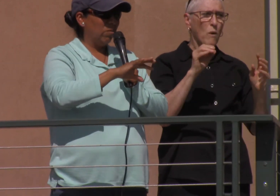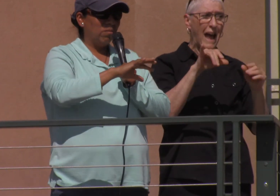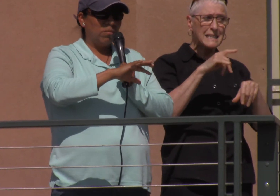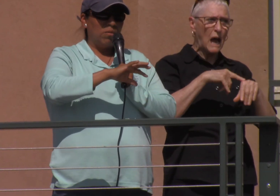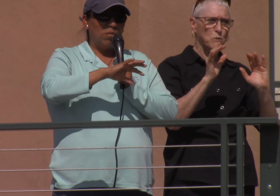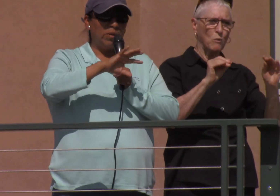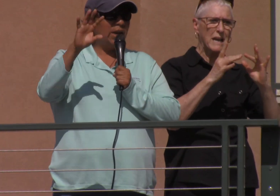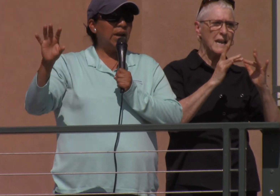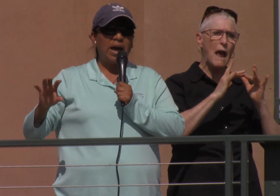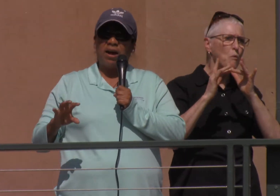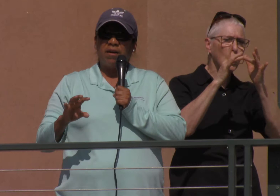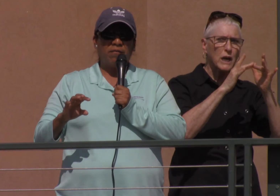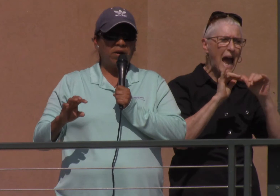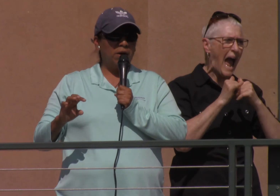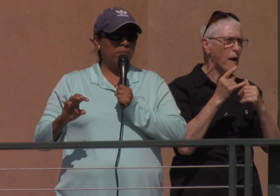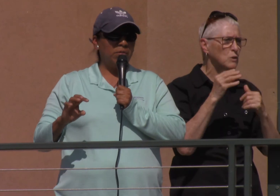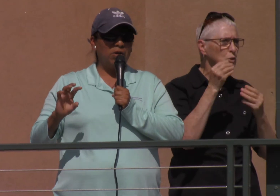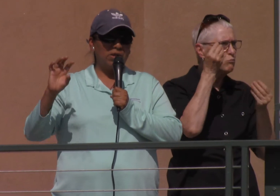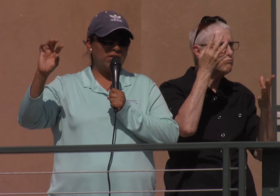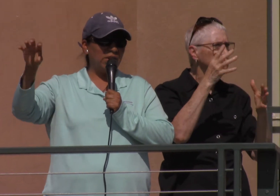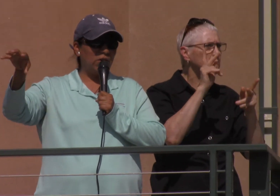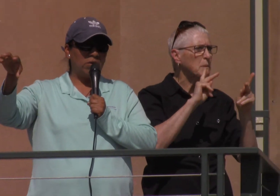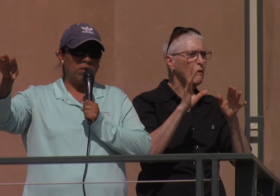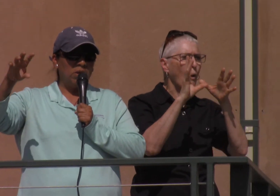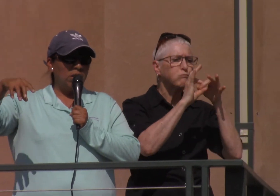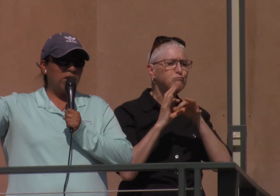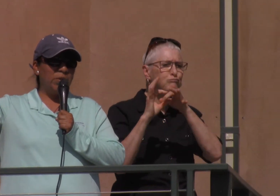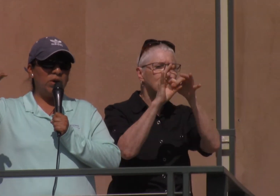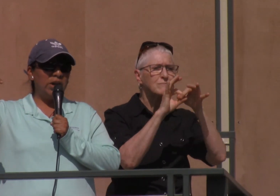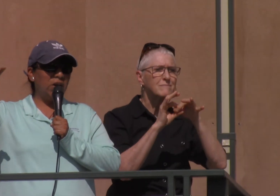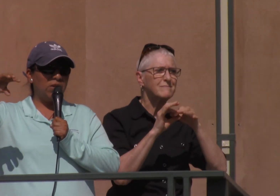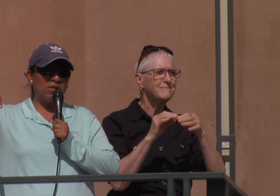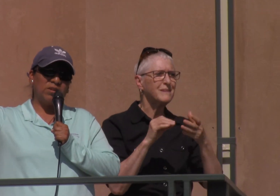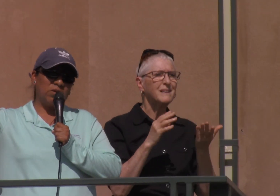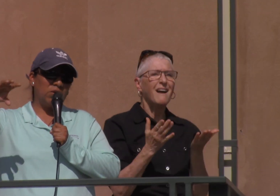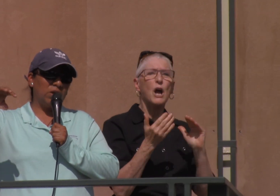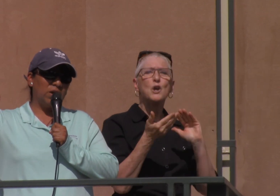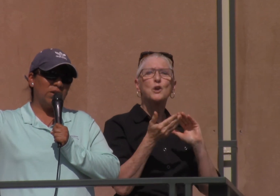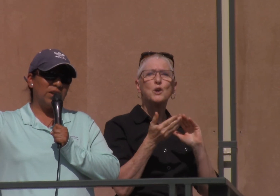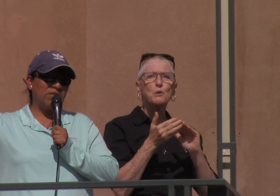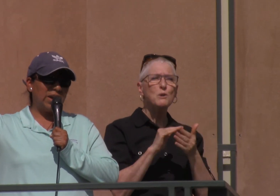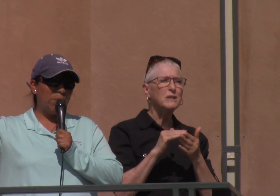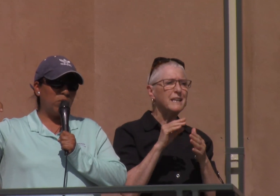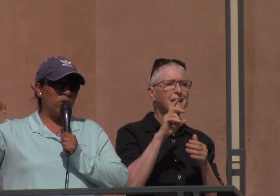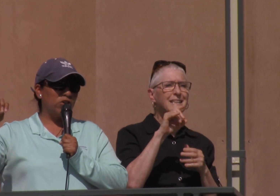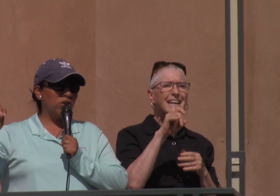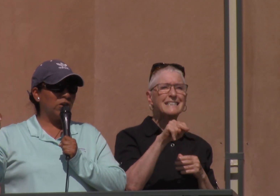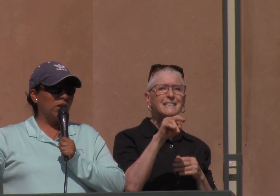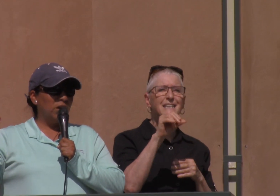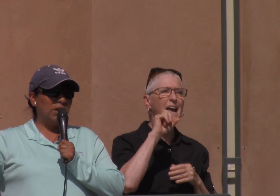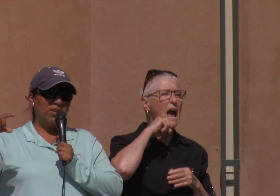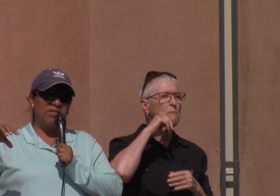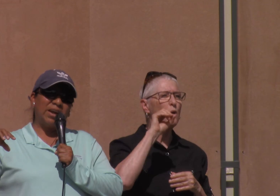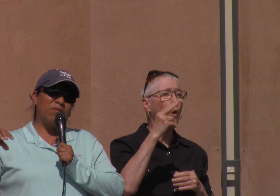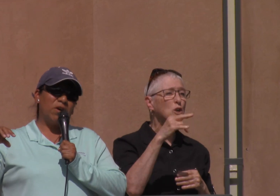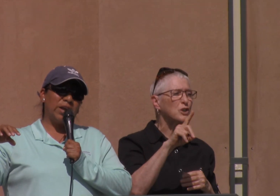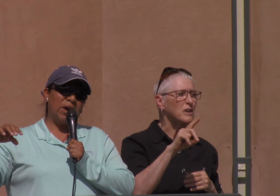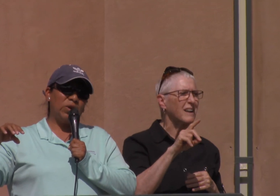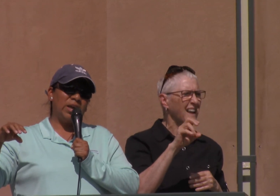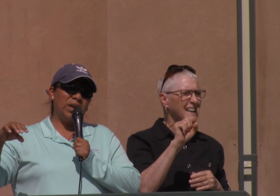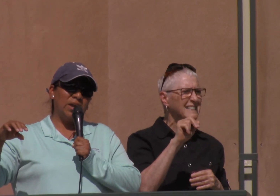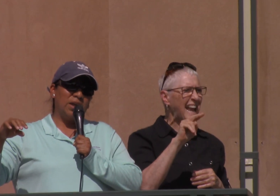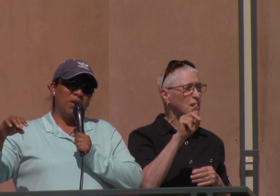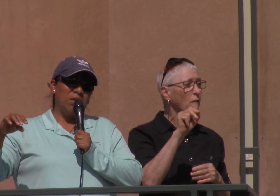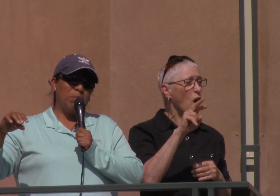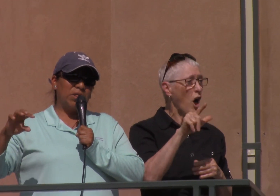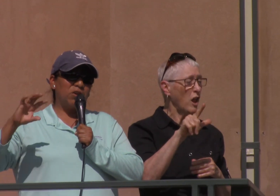yet. We didn't have, this little community or this little Dixon Apple Orchard. It's in Sandoval